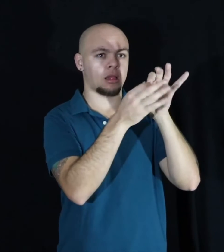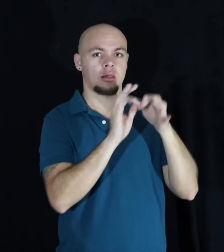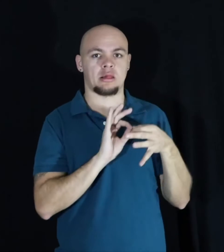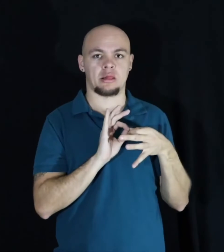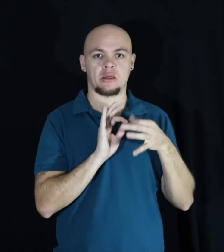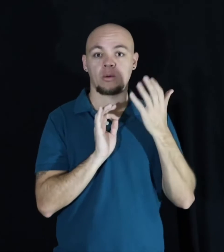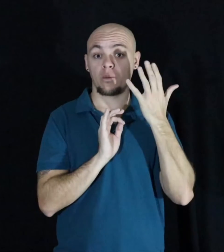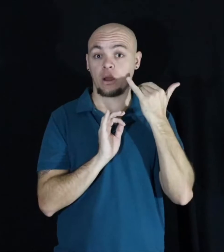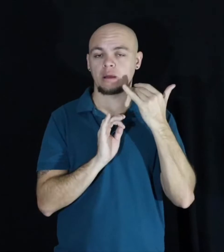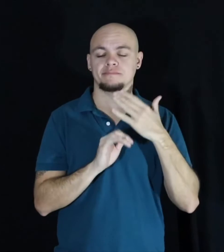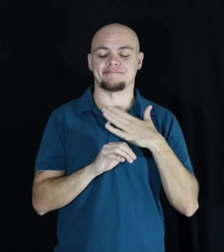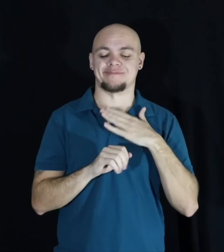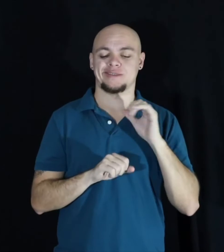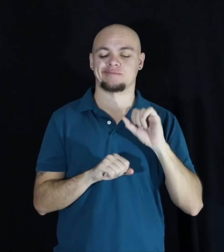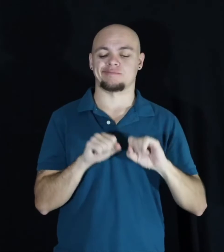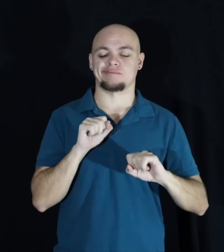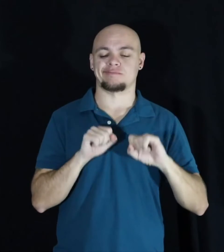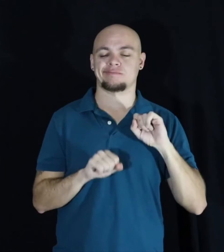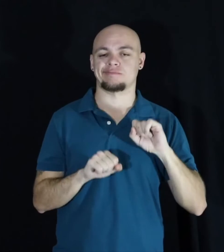own insecurity.